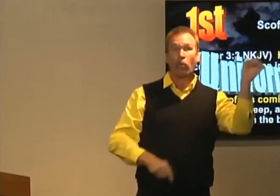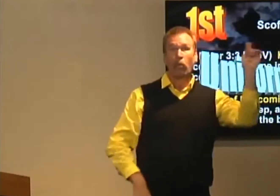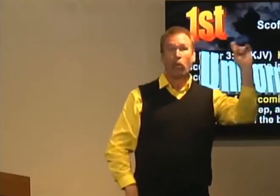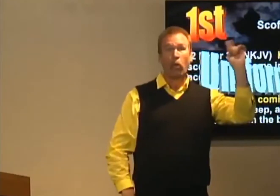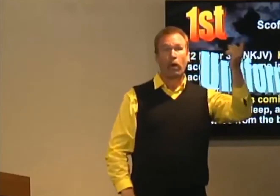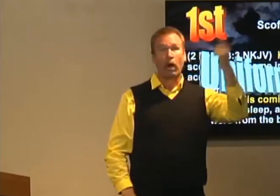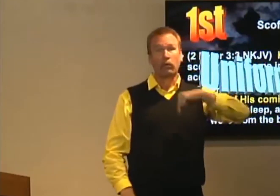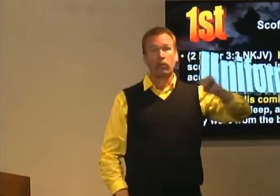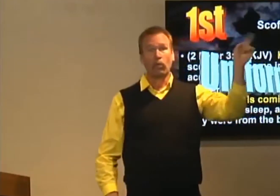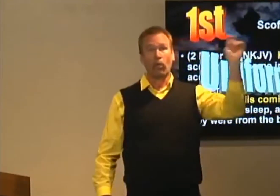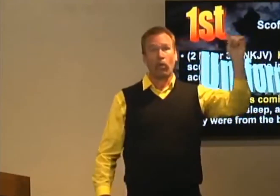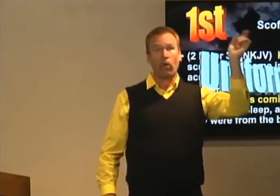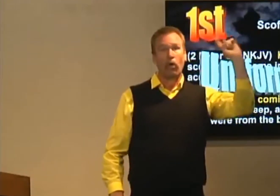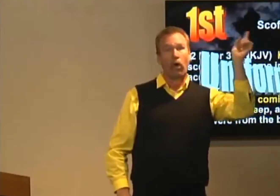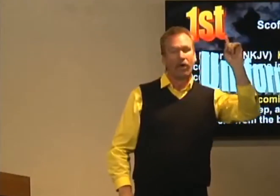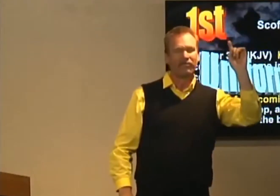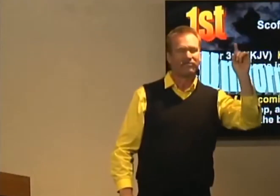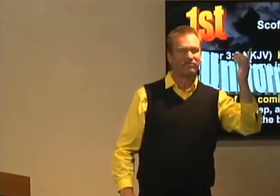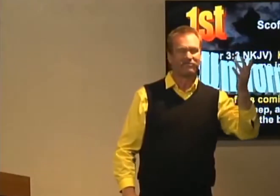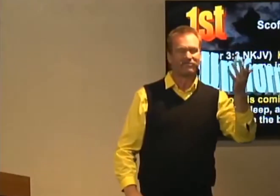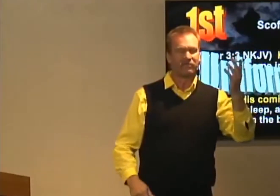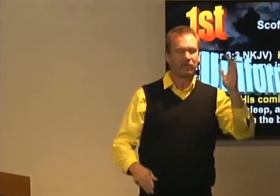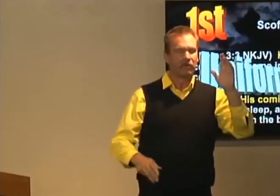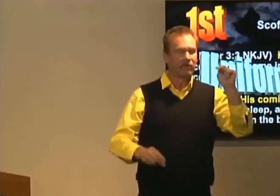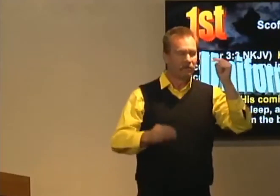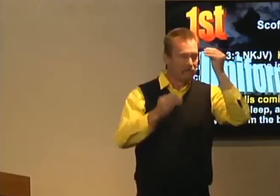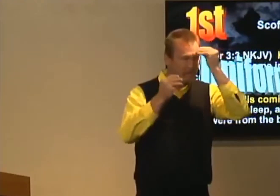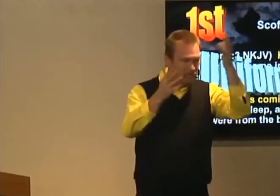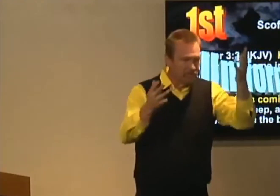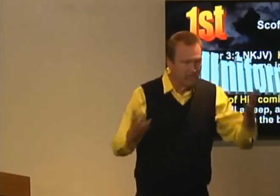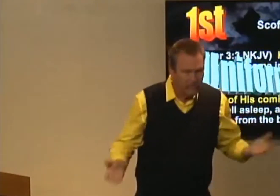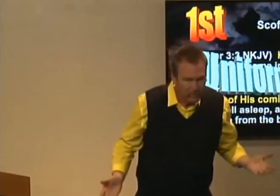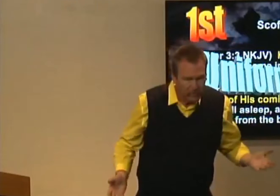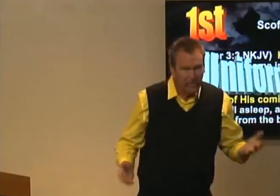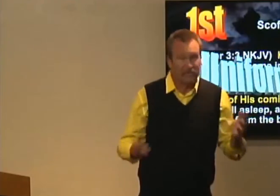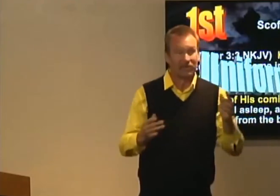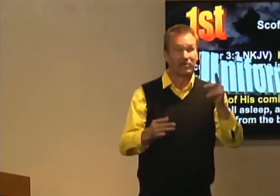Where's the promise? Where's the promise? Where is it coming? They ask, but they are uninformed.